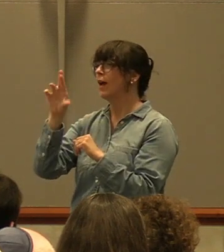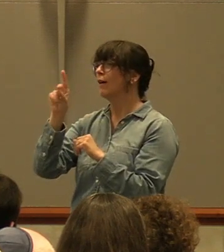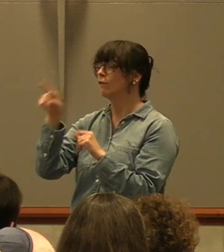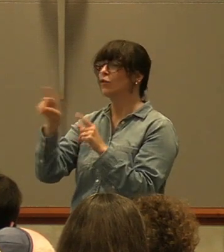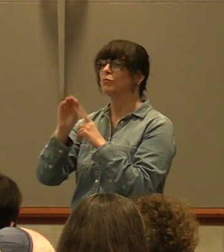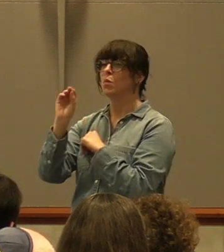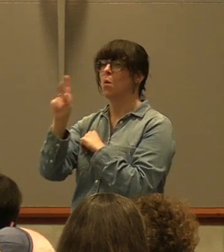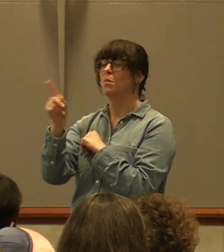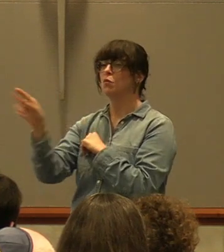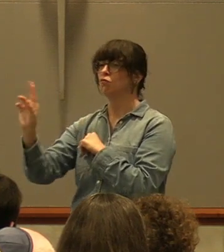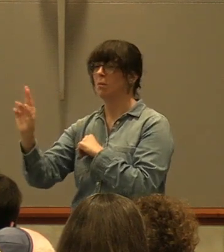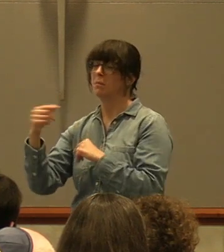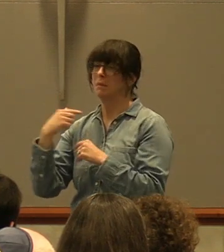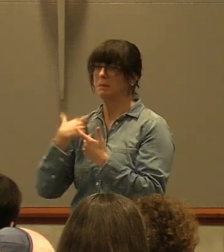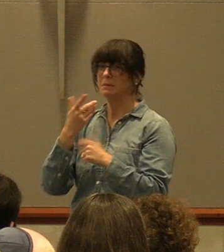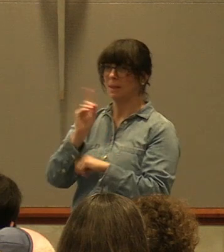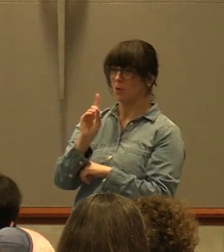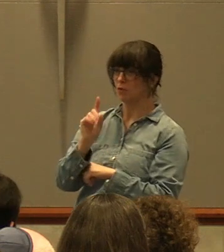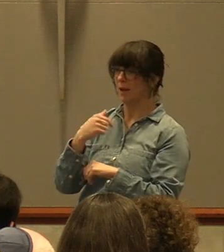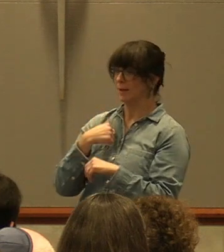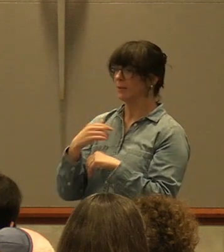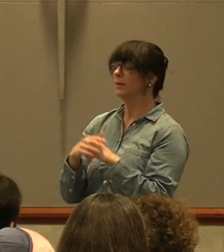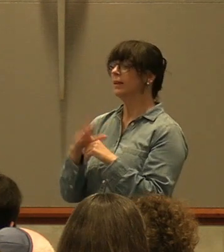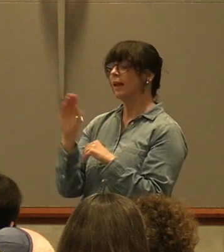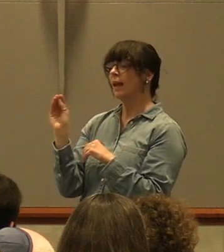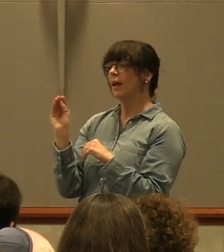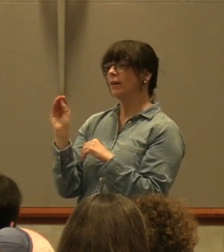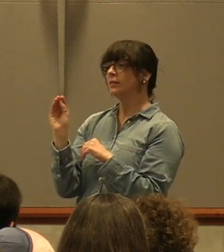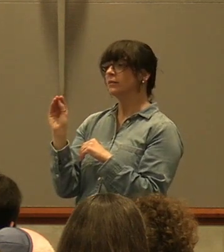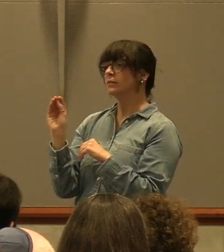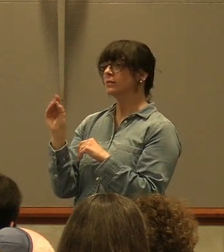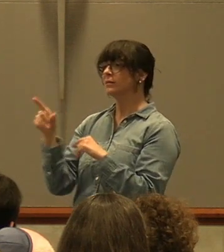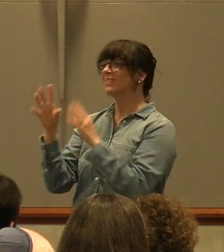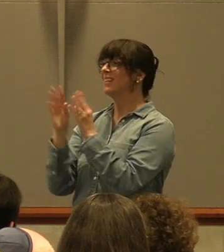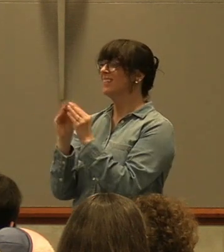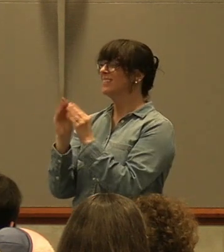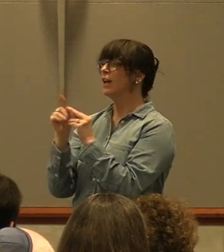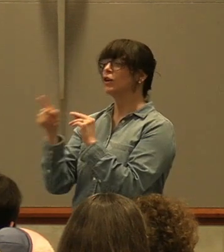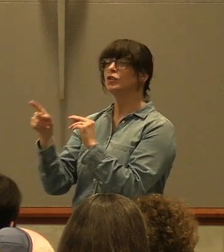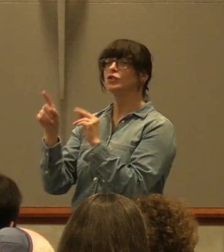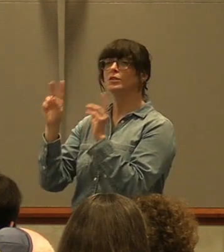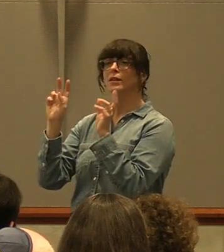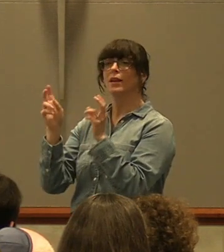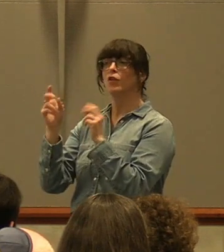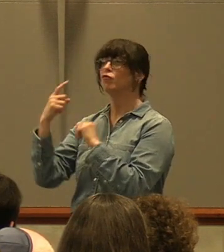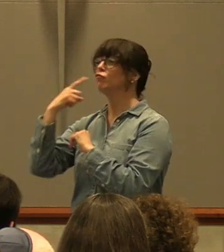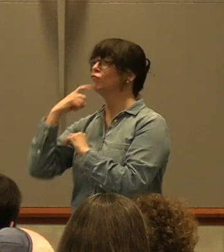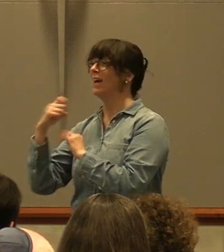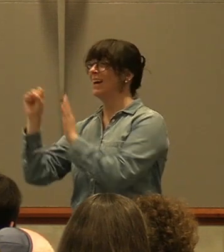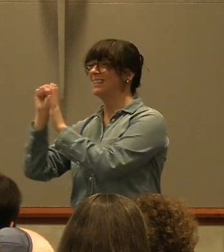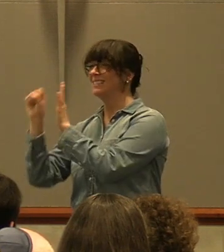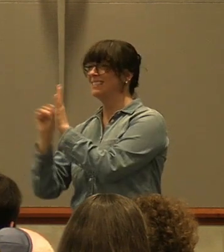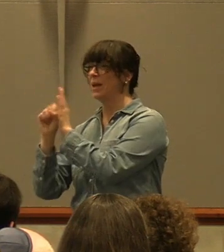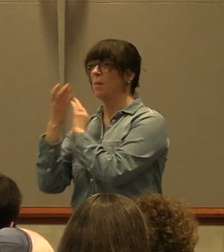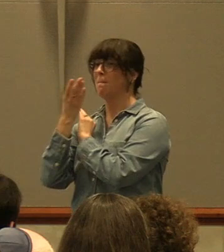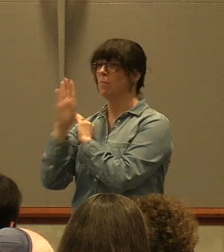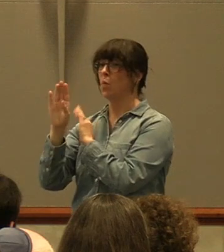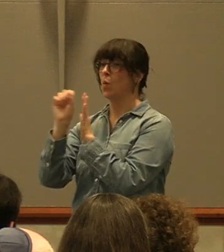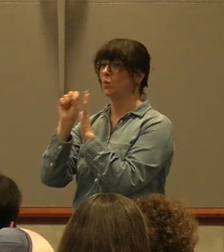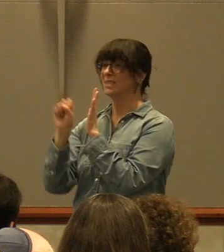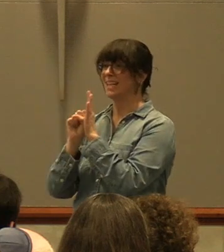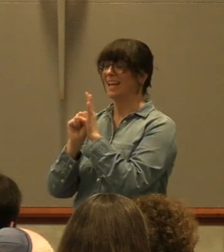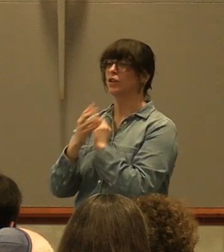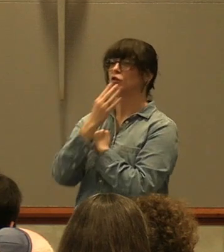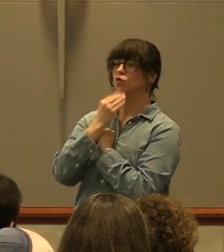He's a Republican. I'm, of course, a Democrat. And the session was titled Red State, Blue State,